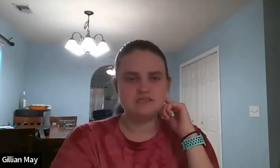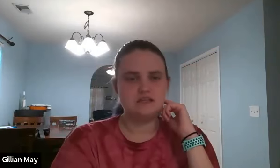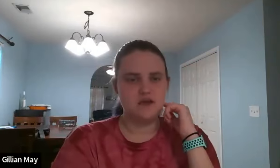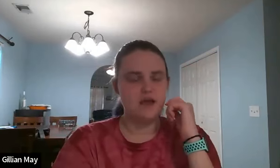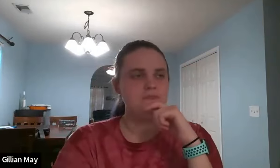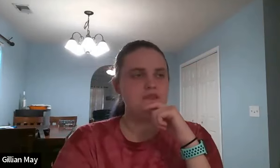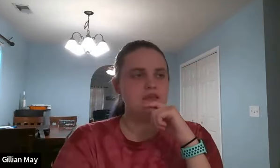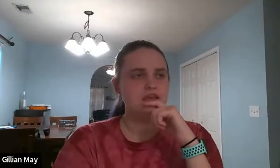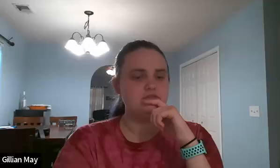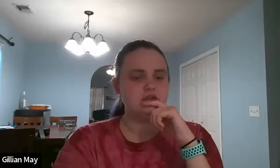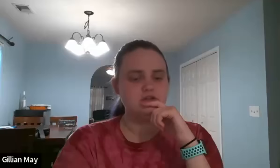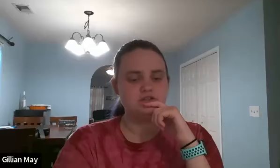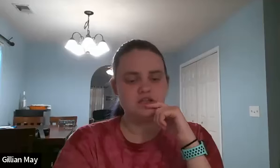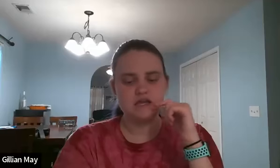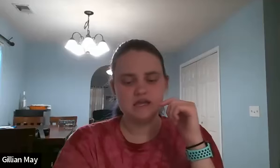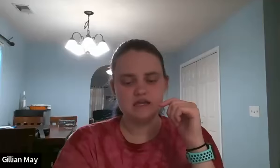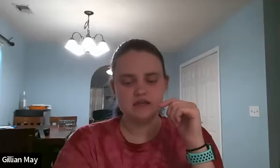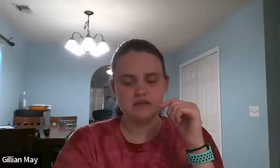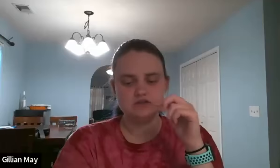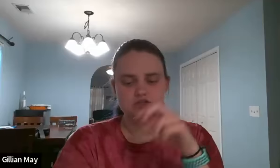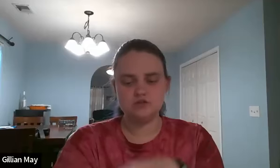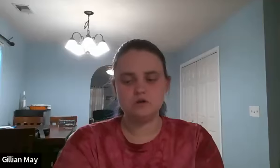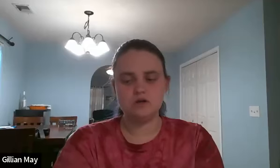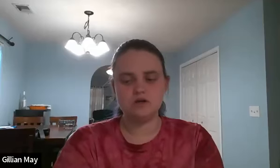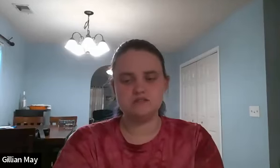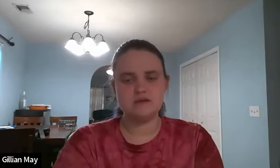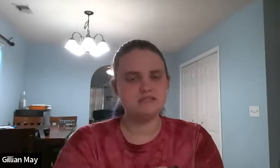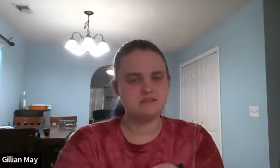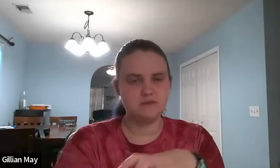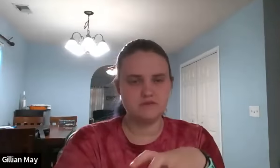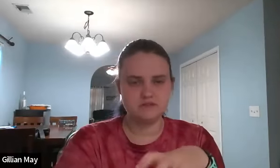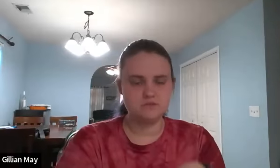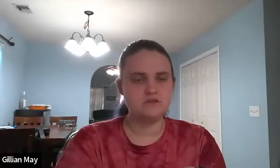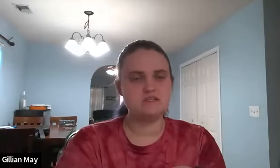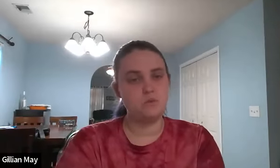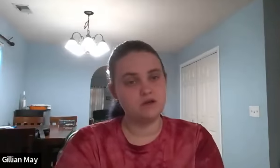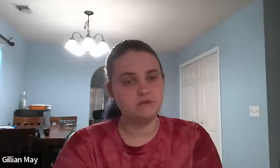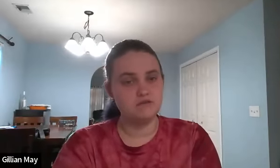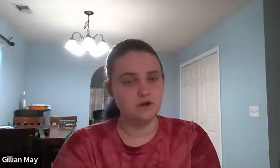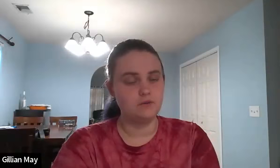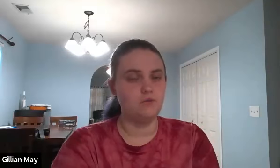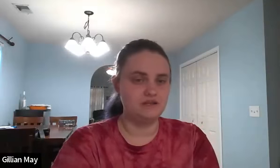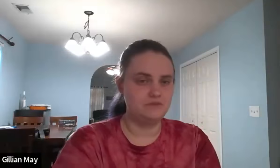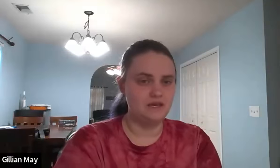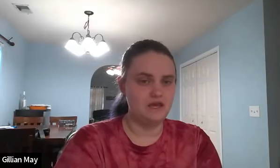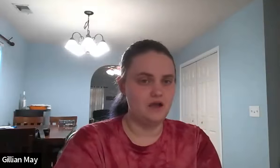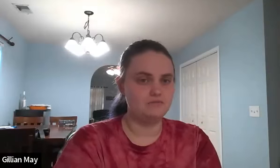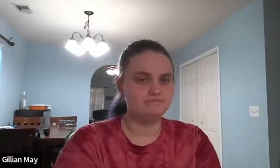like that, if there's like two words that basically mean very similar things, like one can be a verb, one can be a